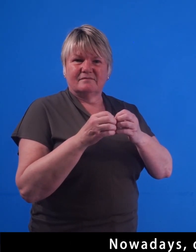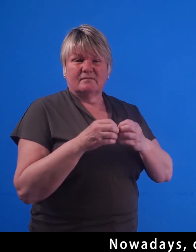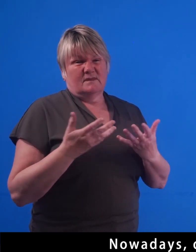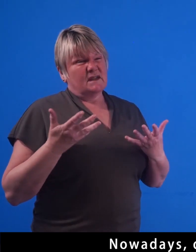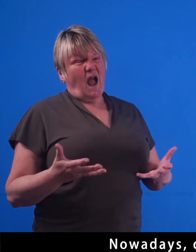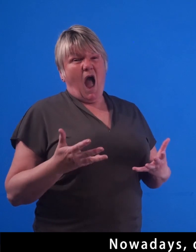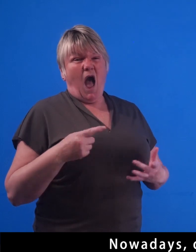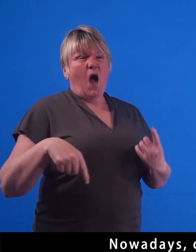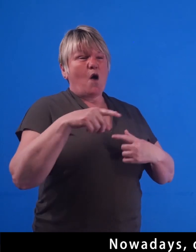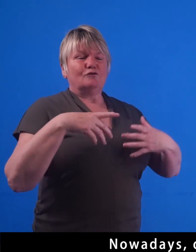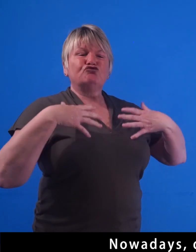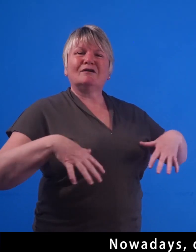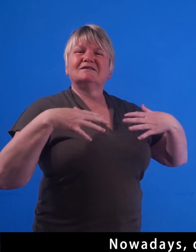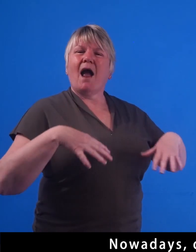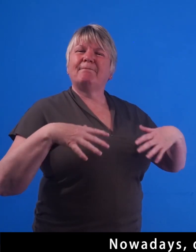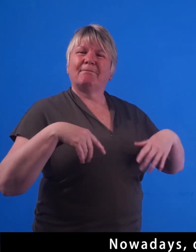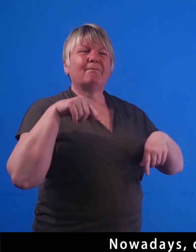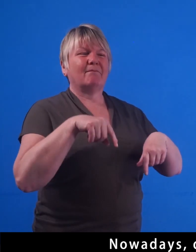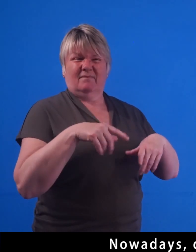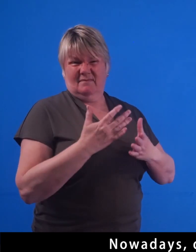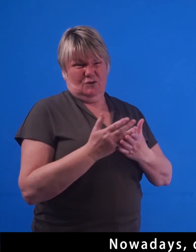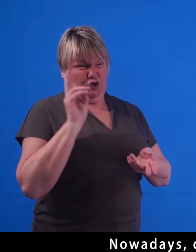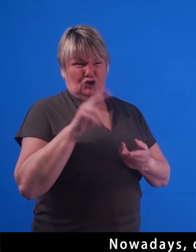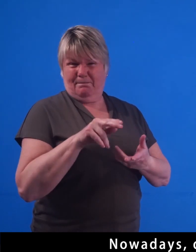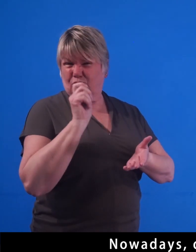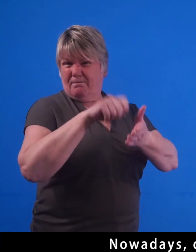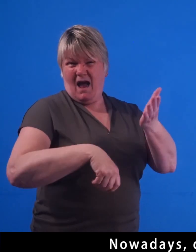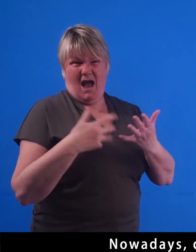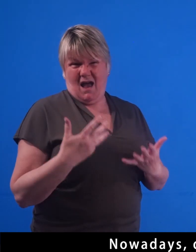Nowadays, dressing up costumes are relatively cheap to buy.